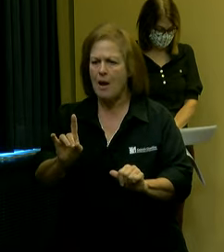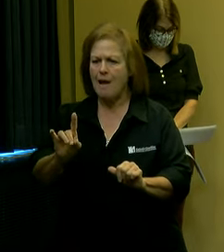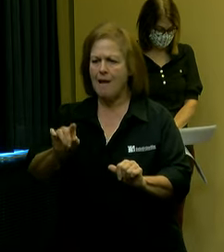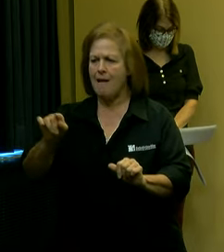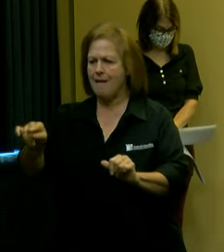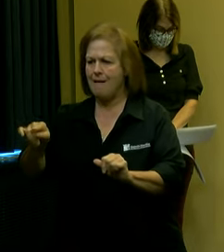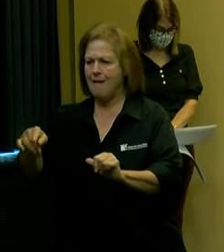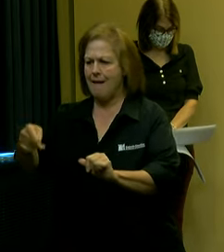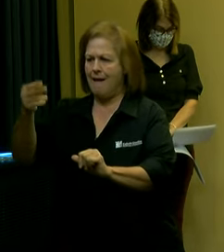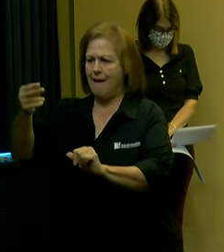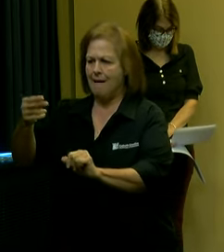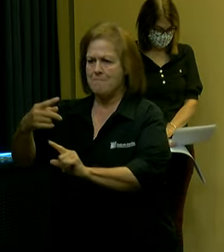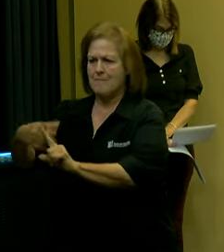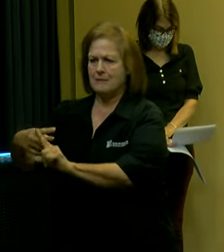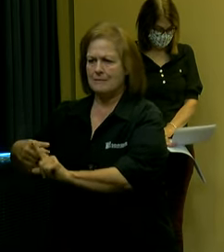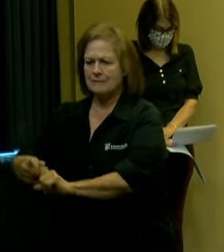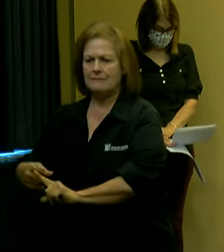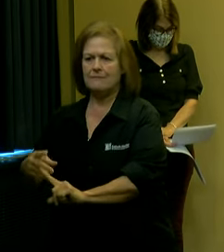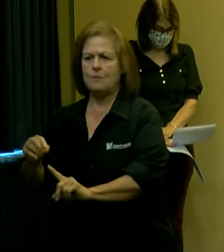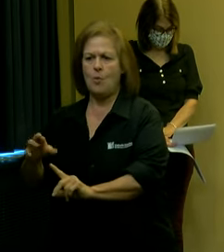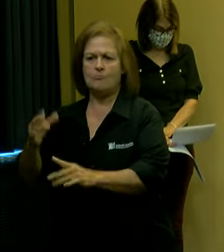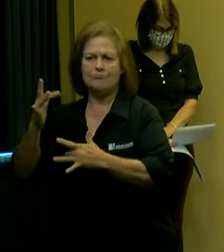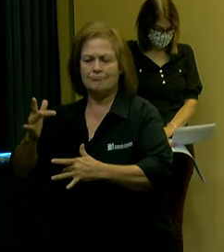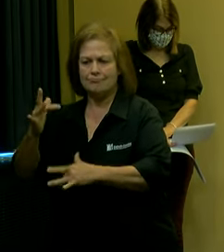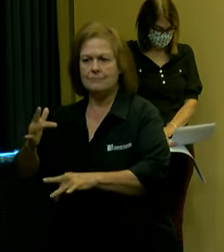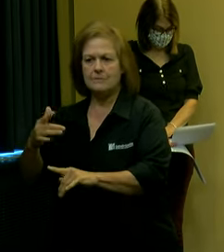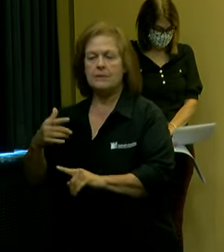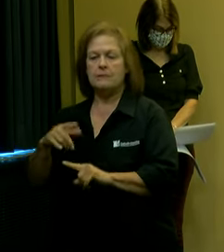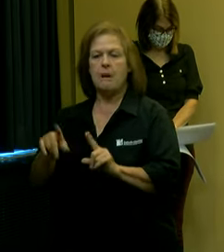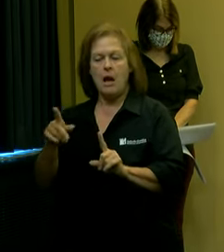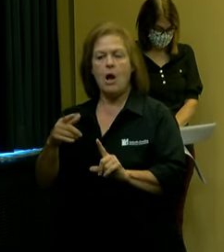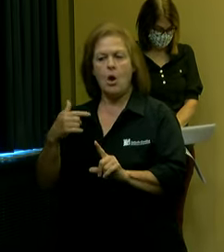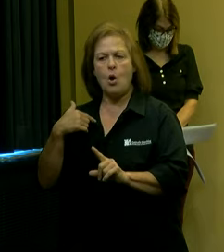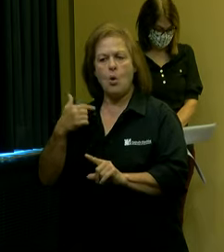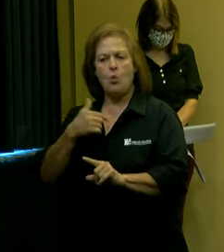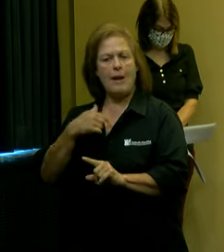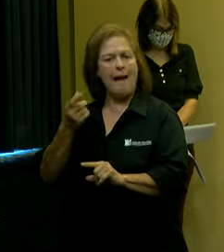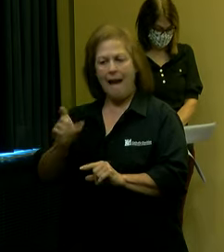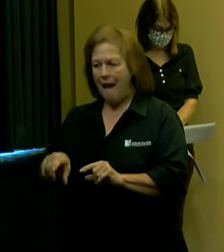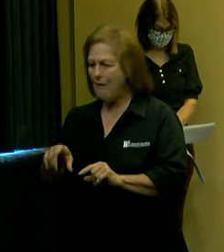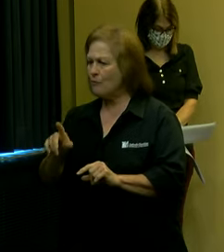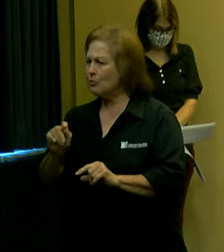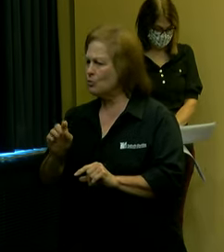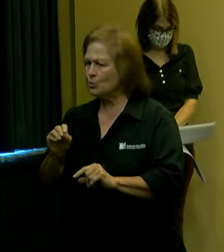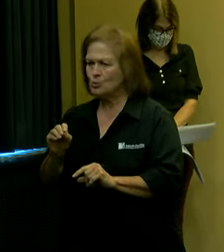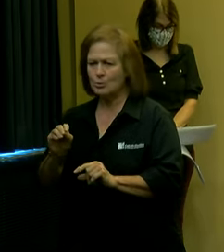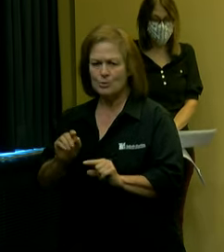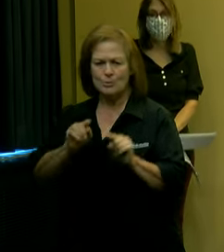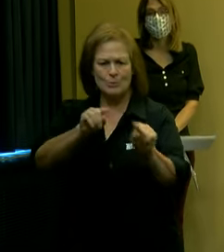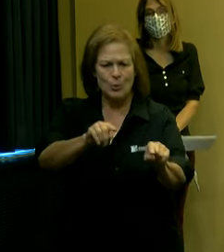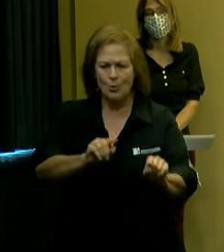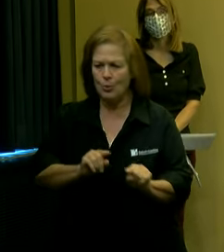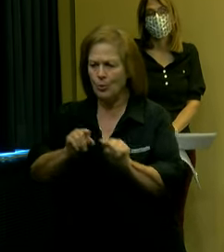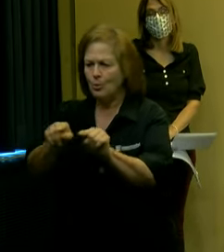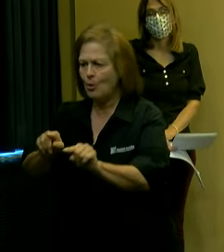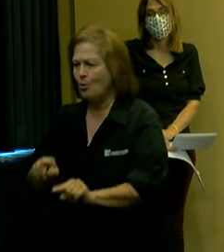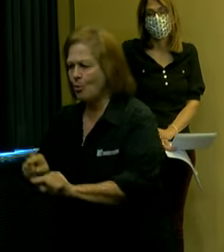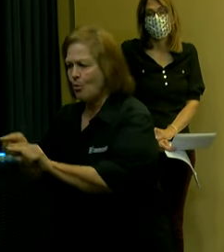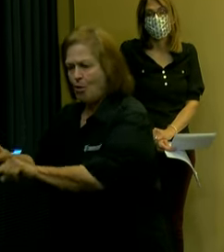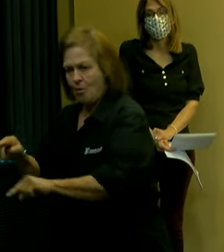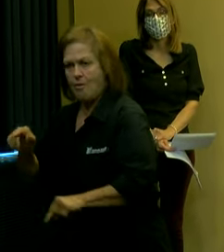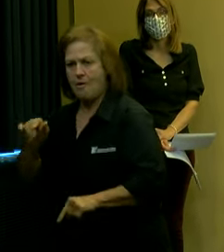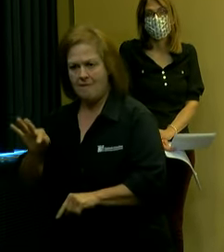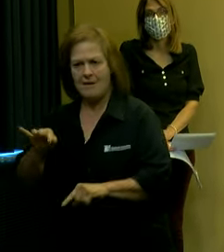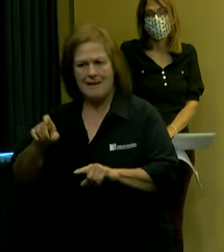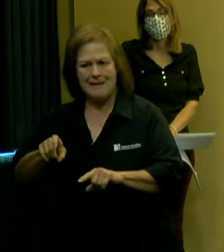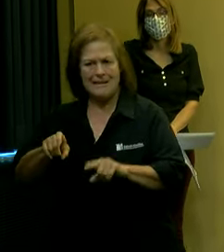doing everything possible to not only meet our people where they are, but to get them the testing capacity that they